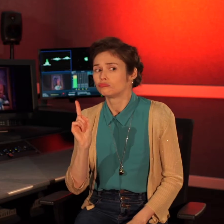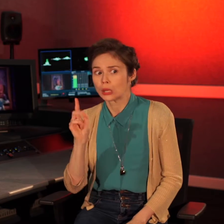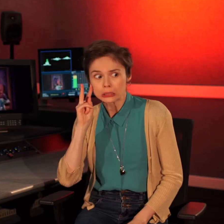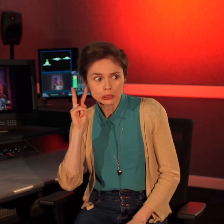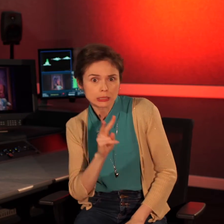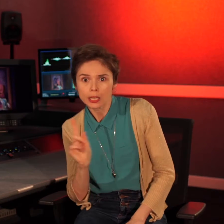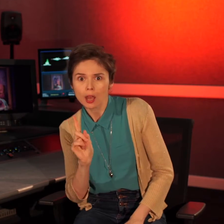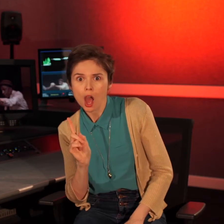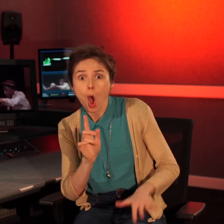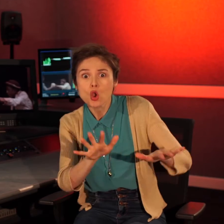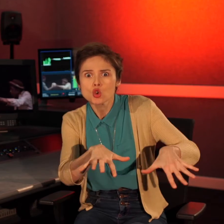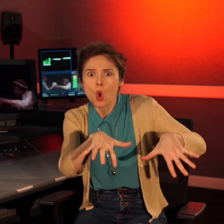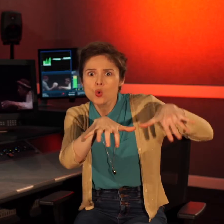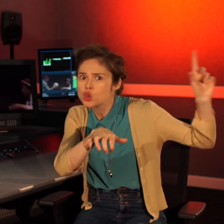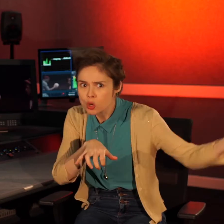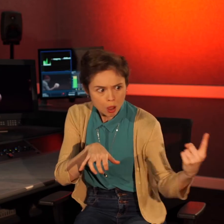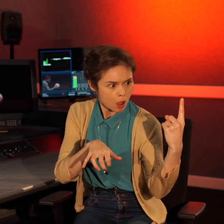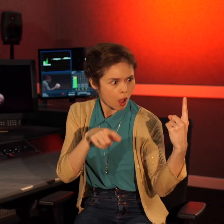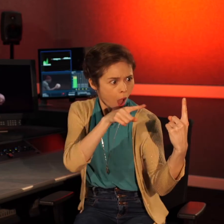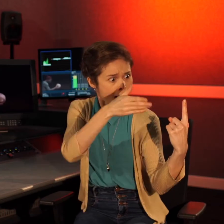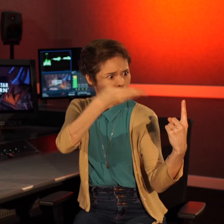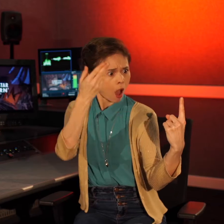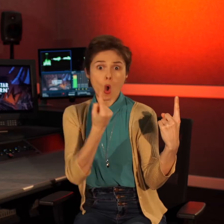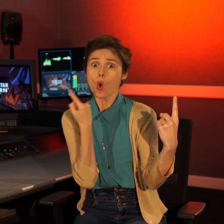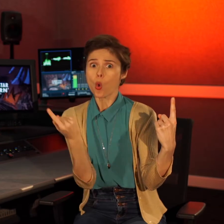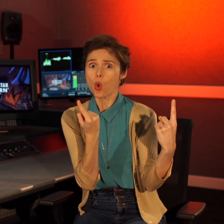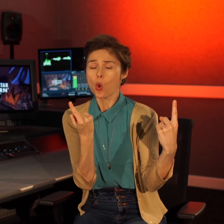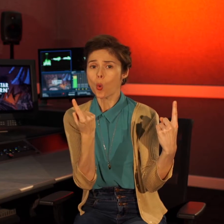Hamlet sees his dead father's ghost.